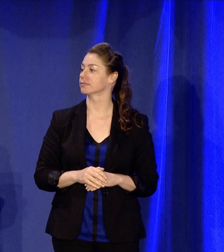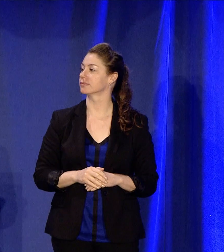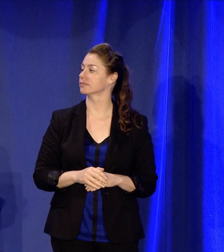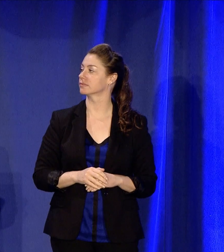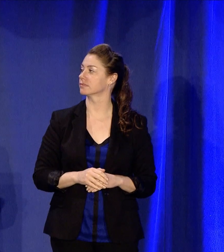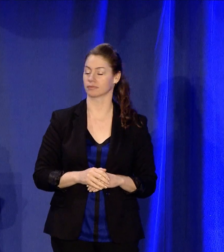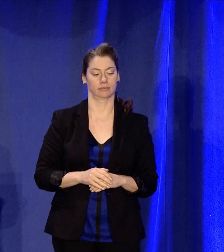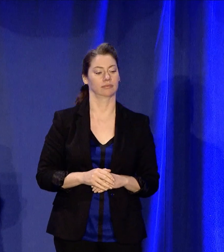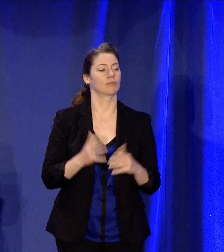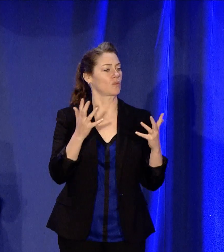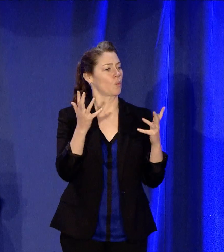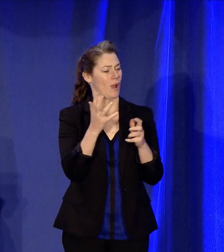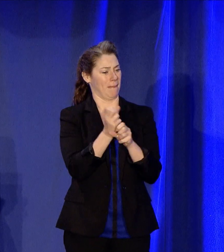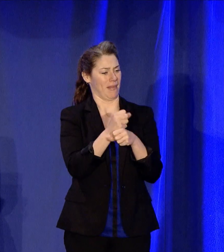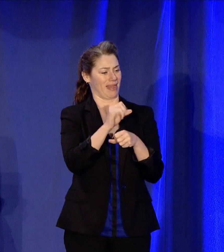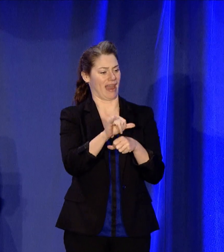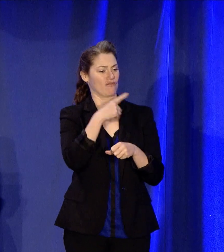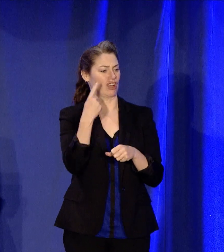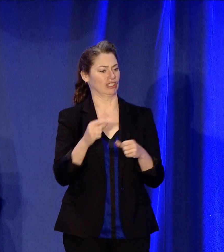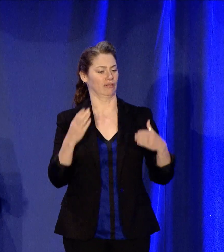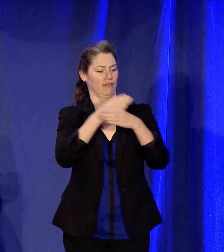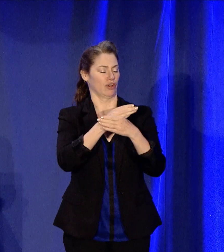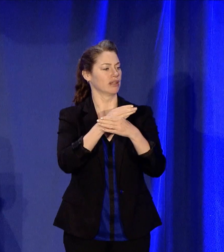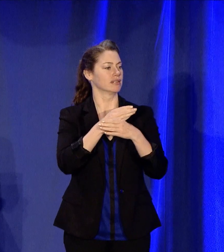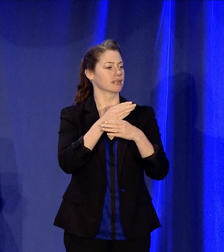What made the Russian interference in our democracy so